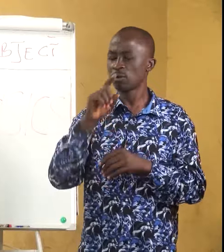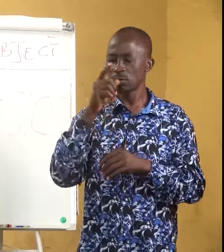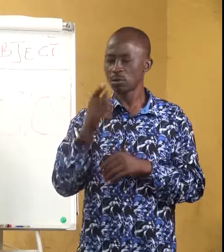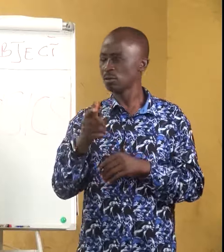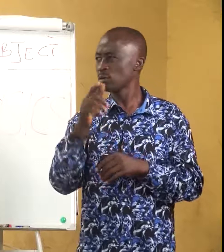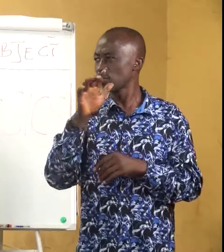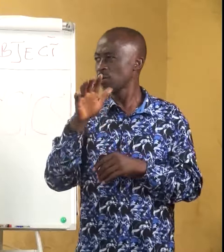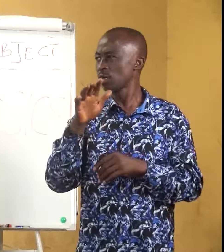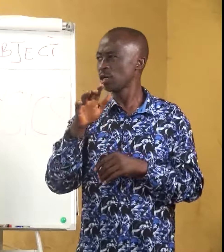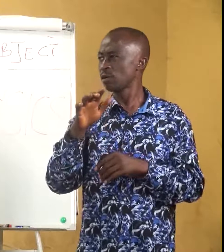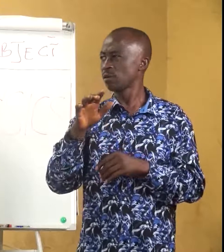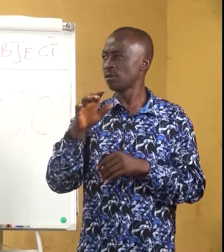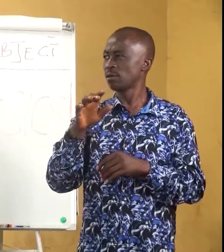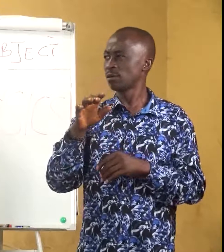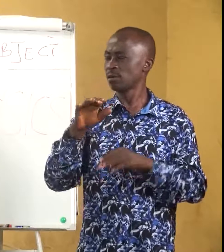0.25 all squared.